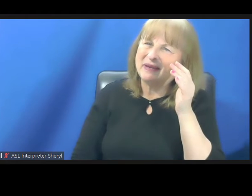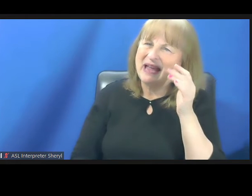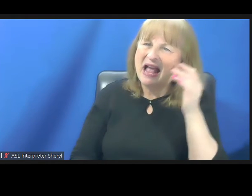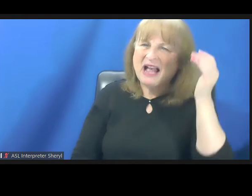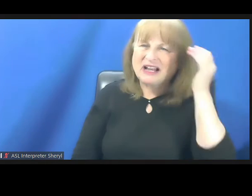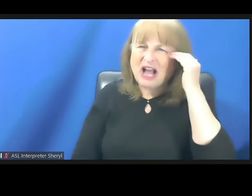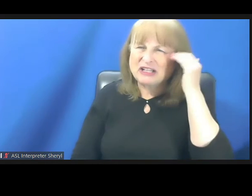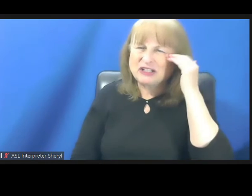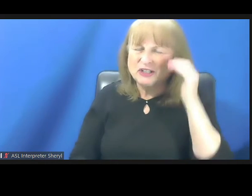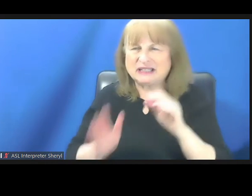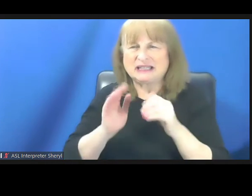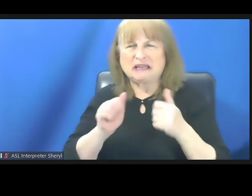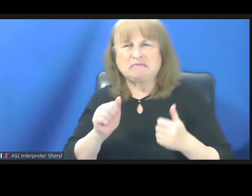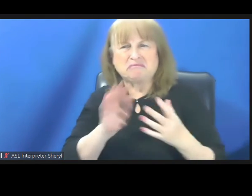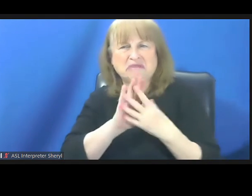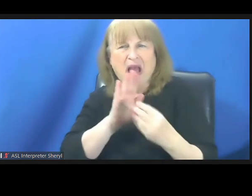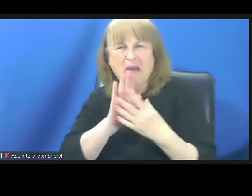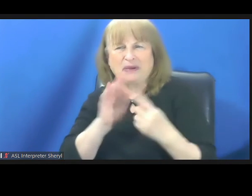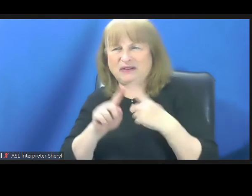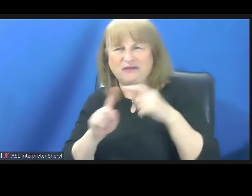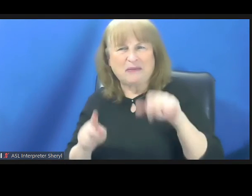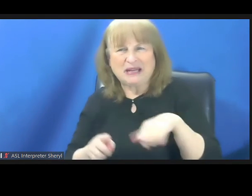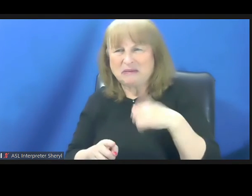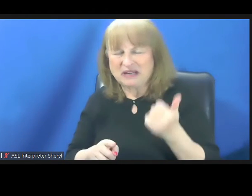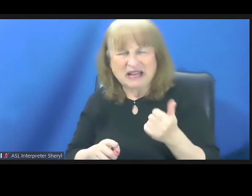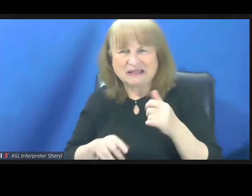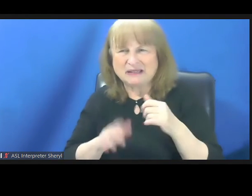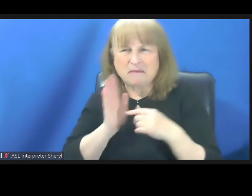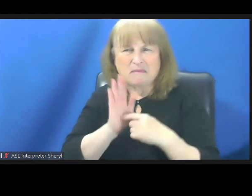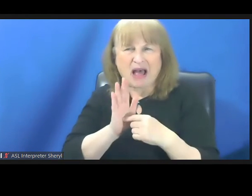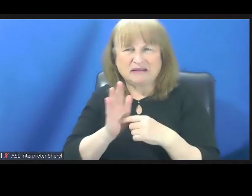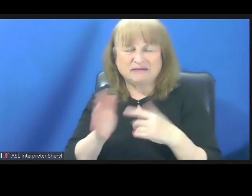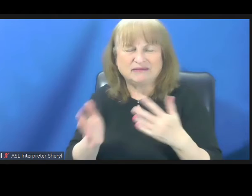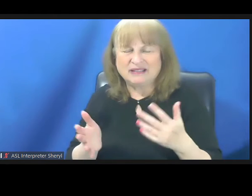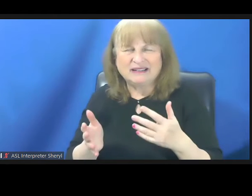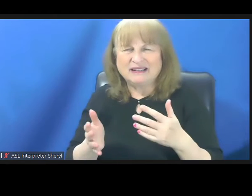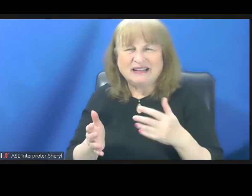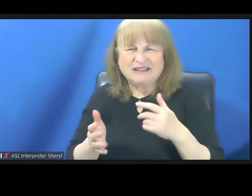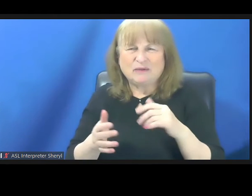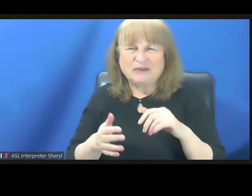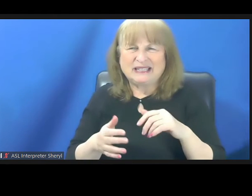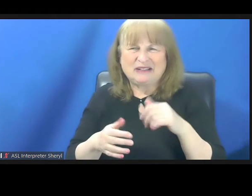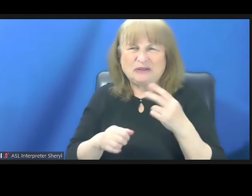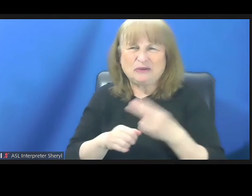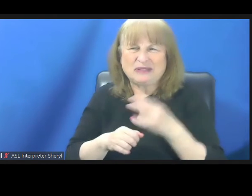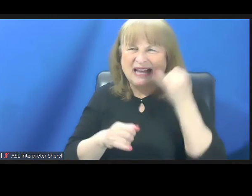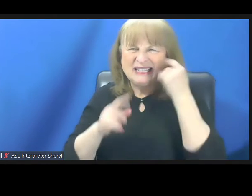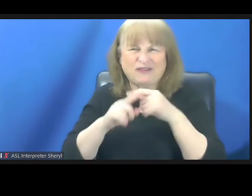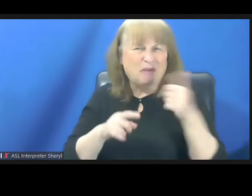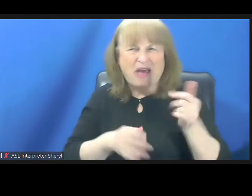on anyone else's or any other films or any other convention, but